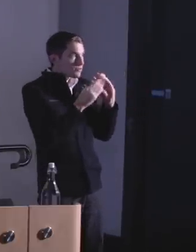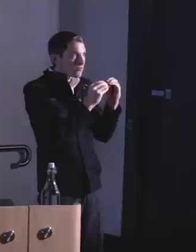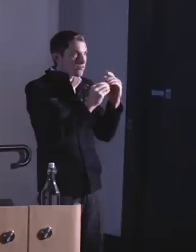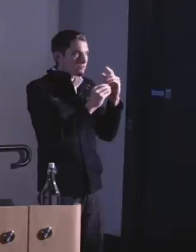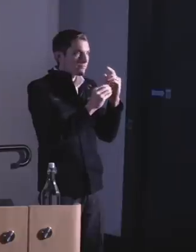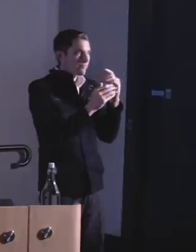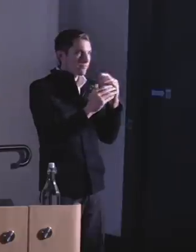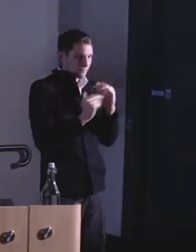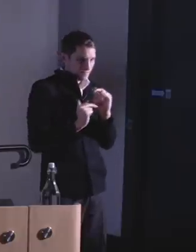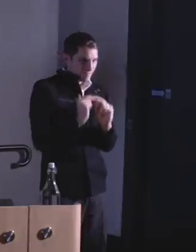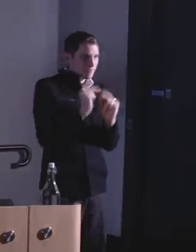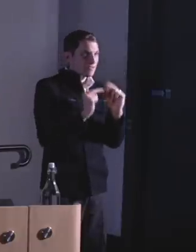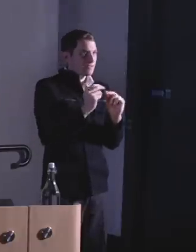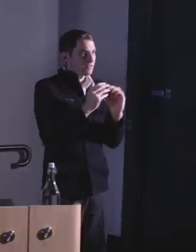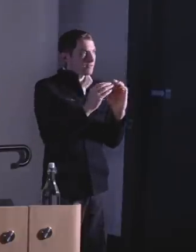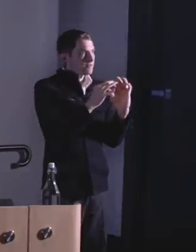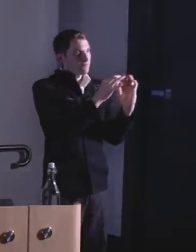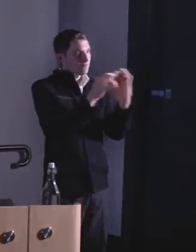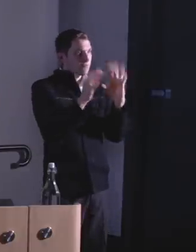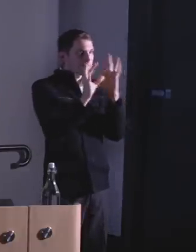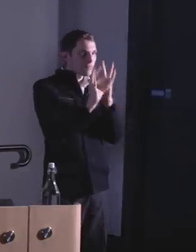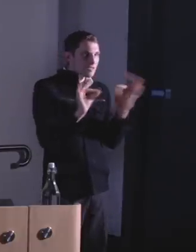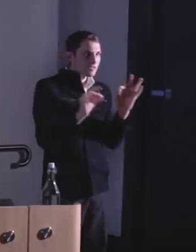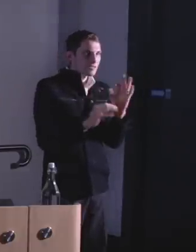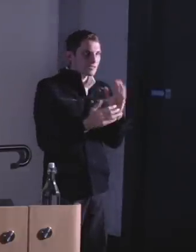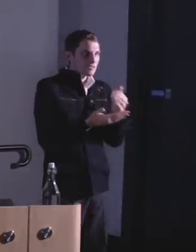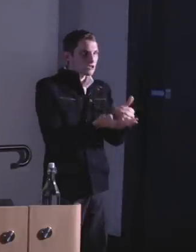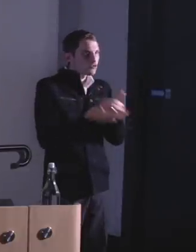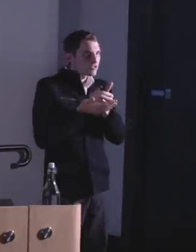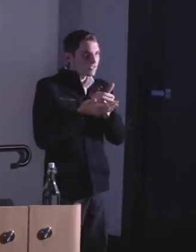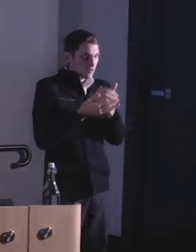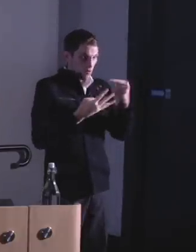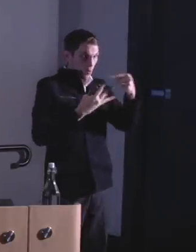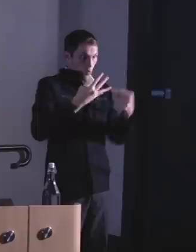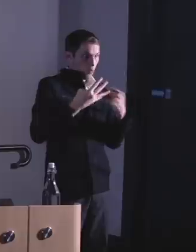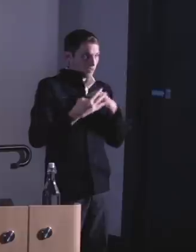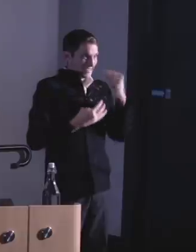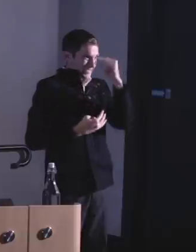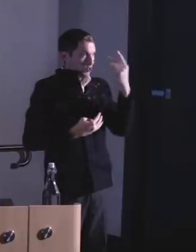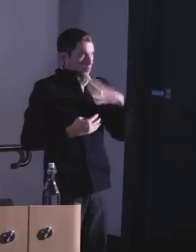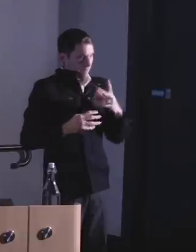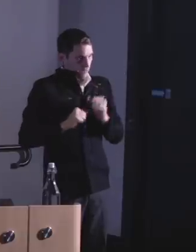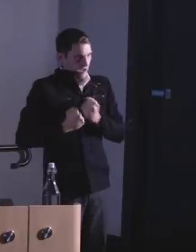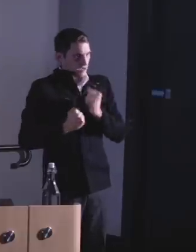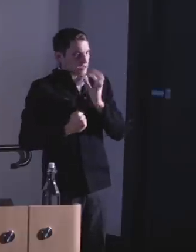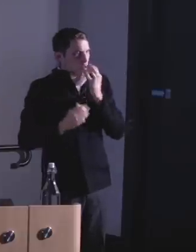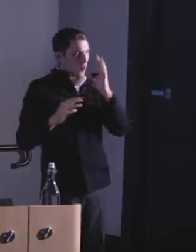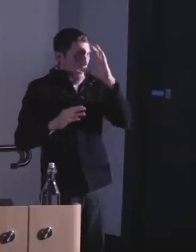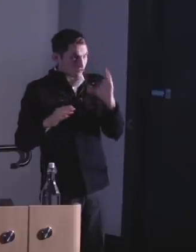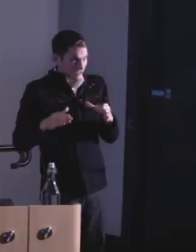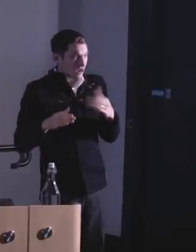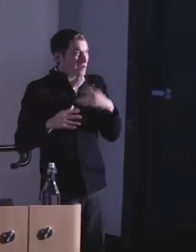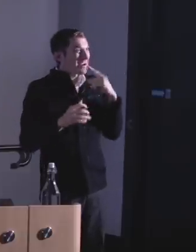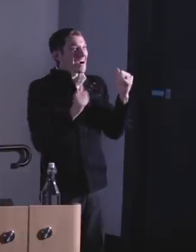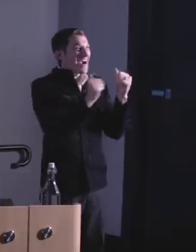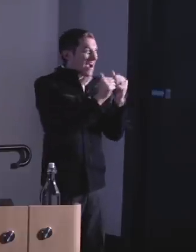development, peace, security, all the things that we want for small countries, it seems to